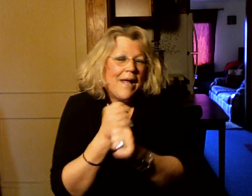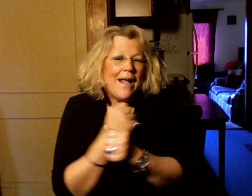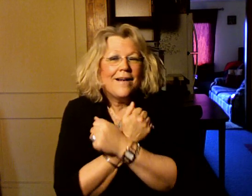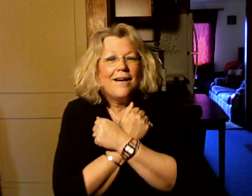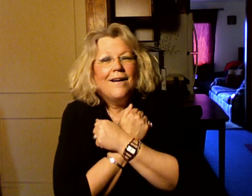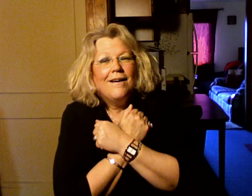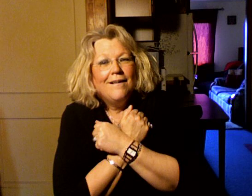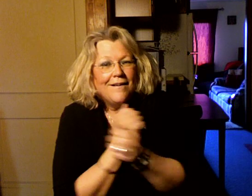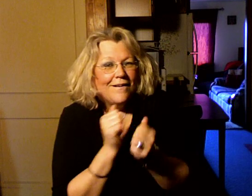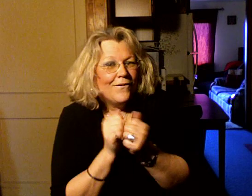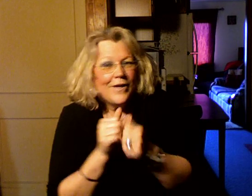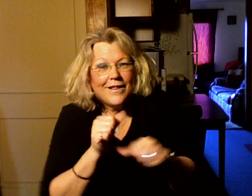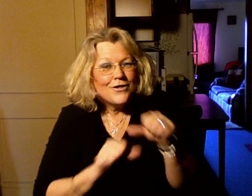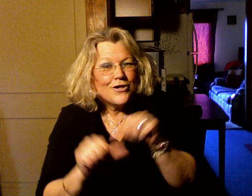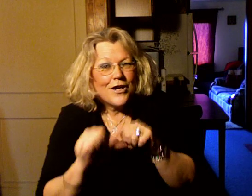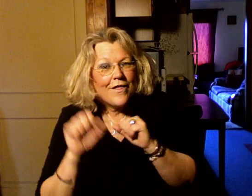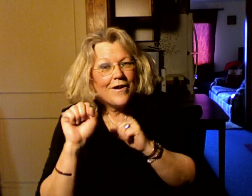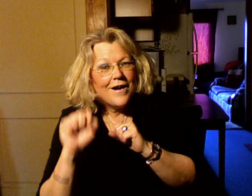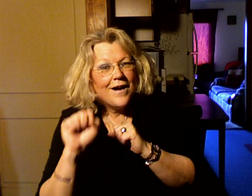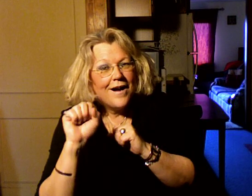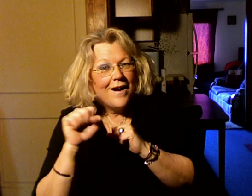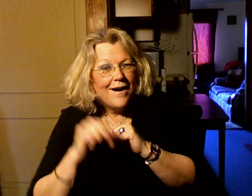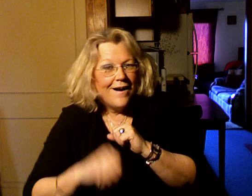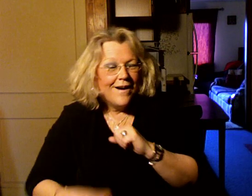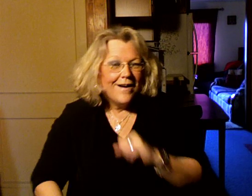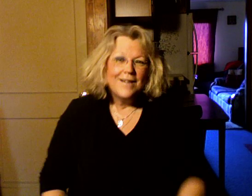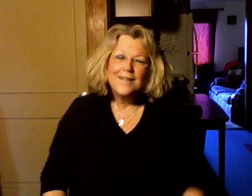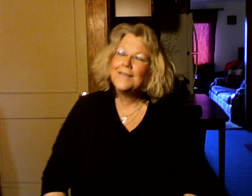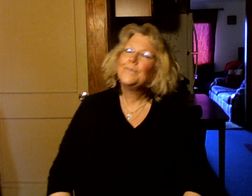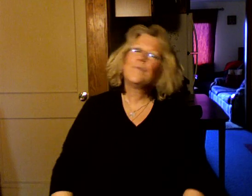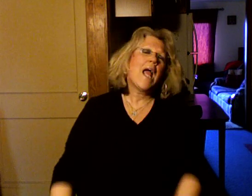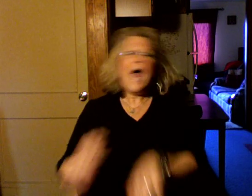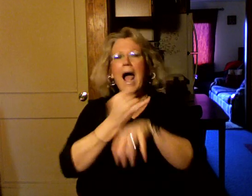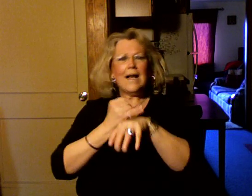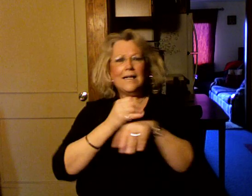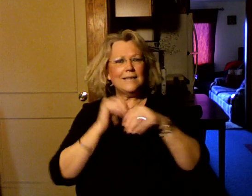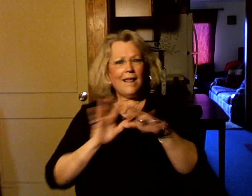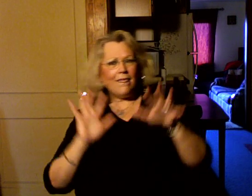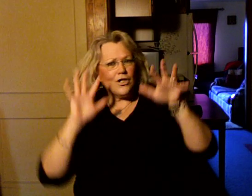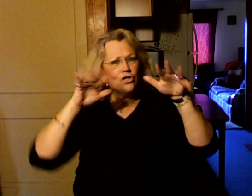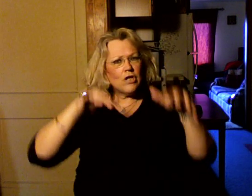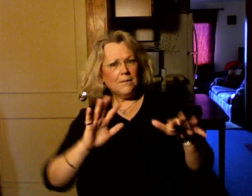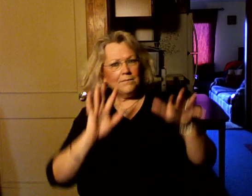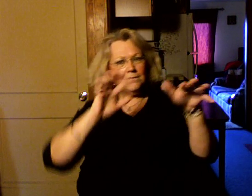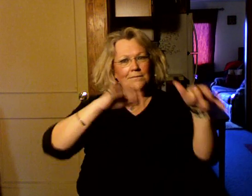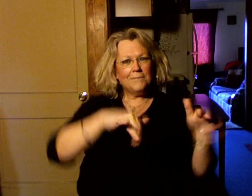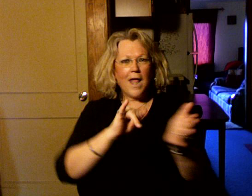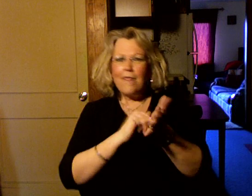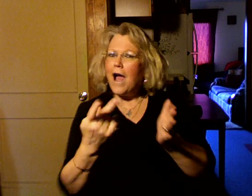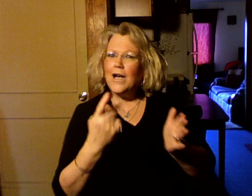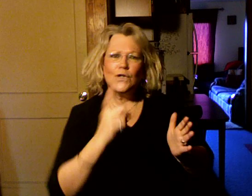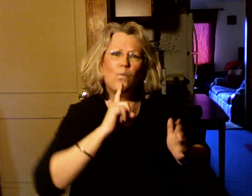together, making love each other. Patterns in the stream, that is what